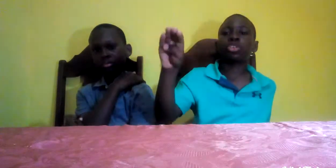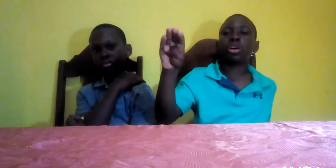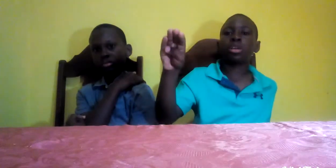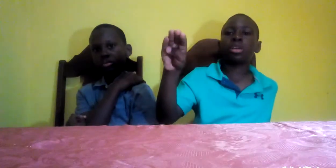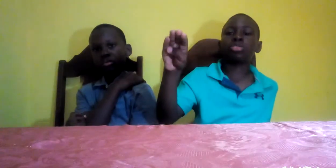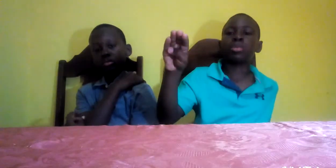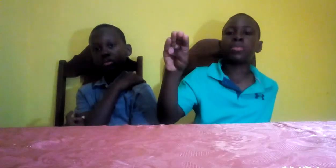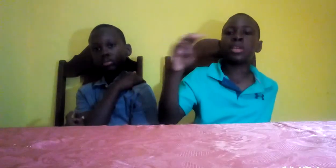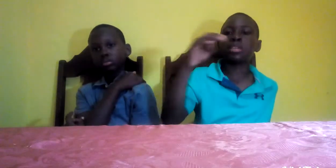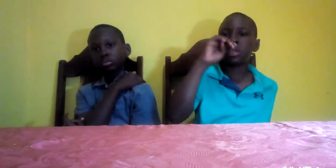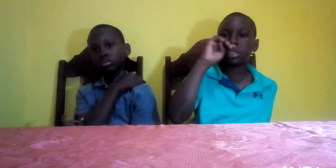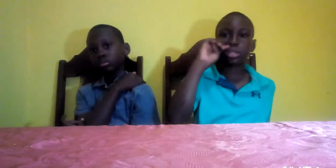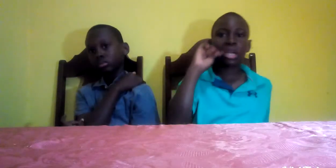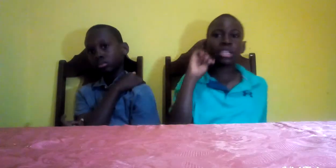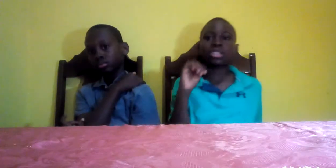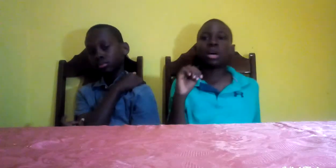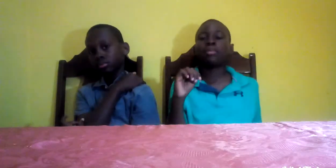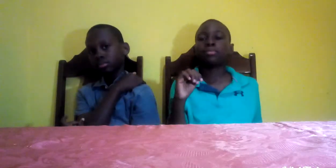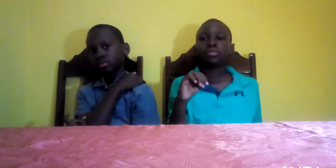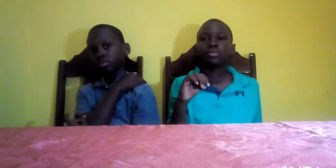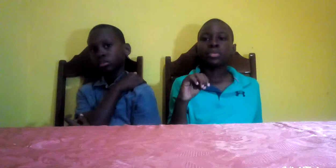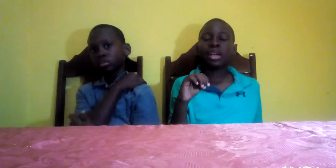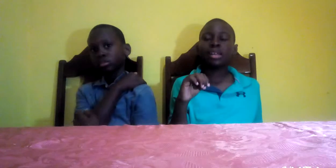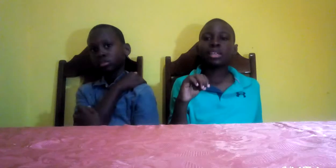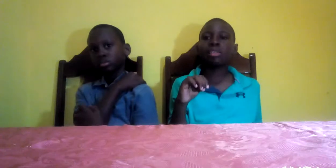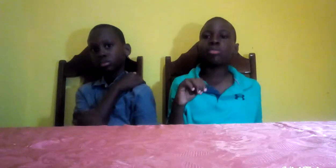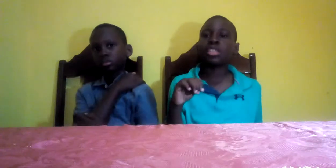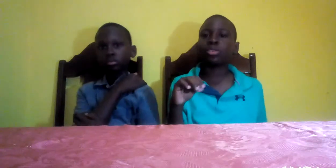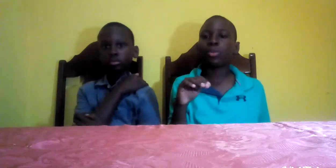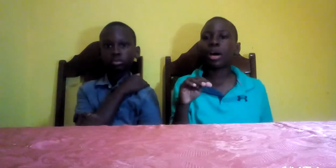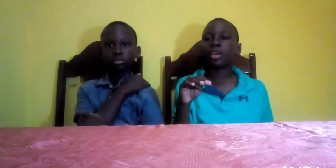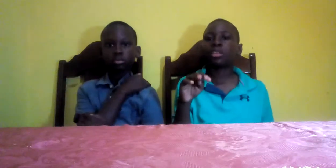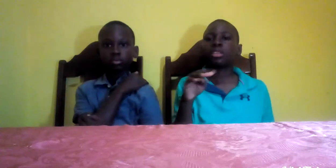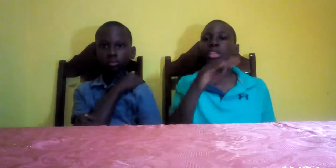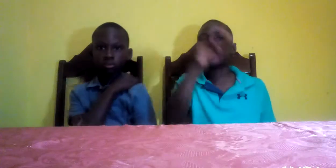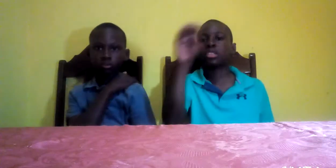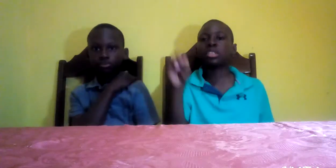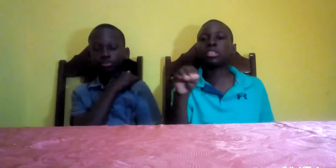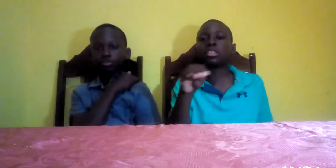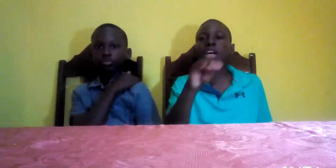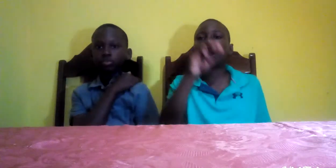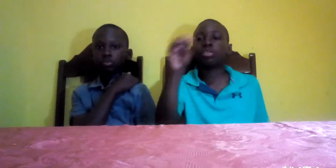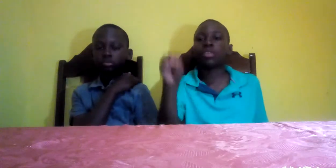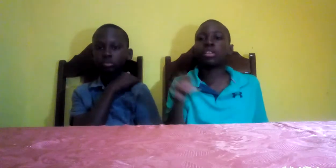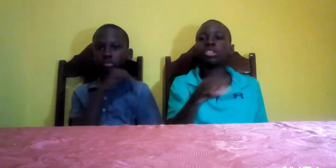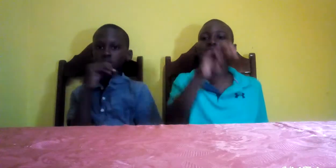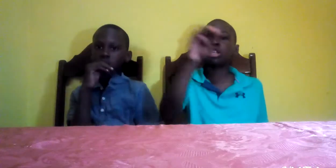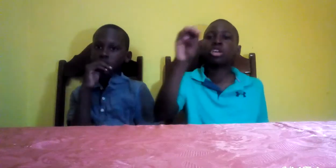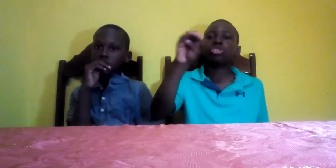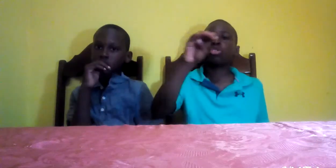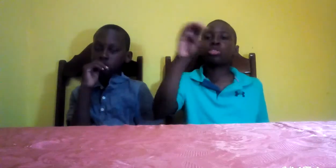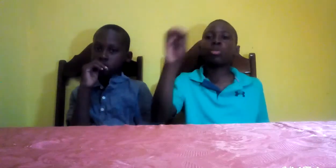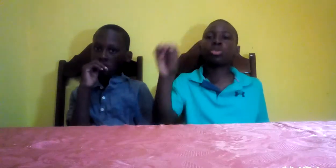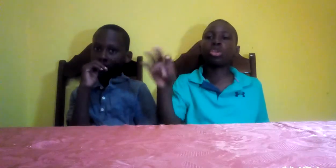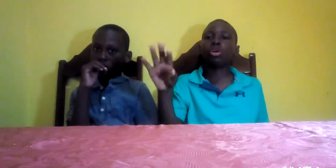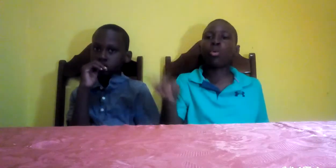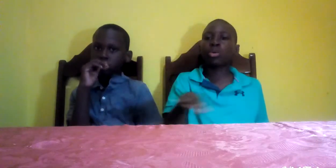circle, it repeats. So that is the reason why the sign language for it is this. So it is Monday. Coming